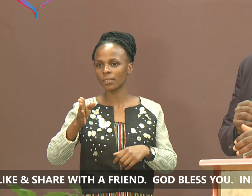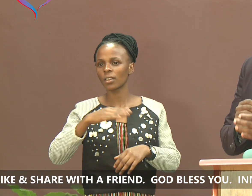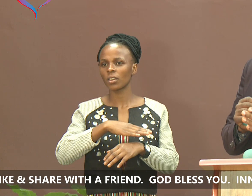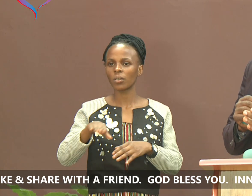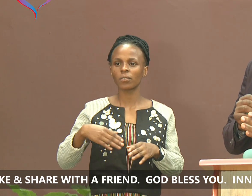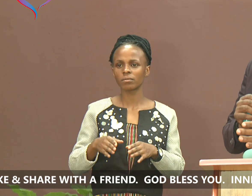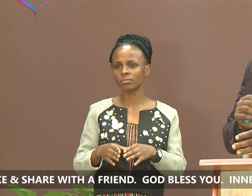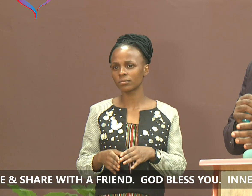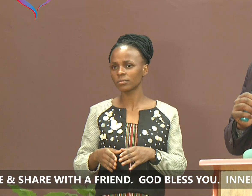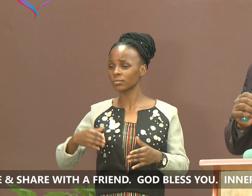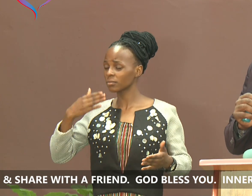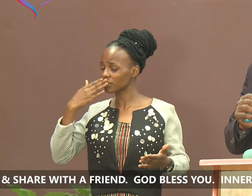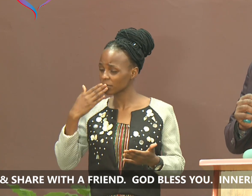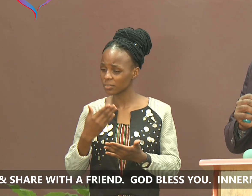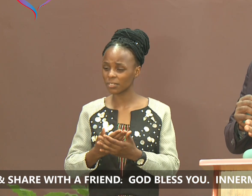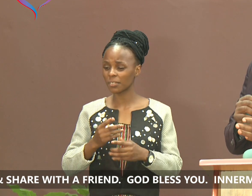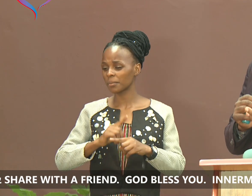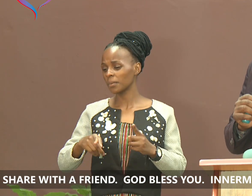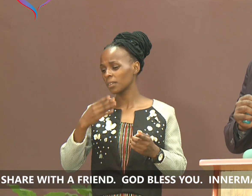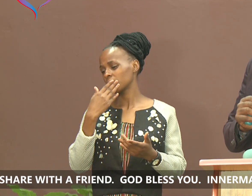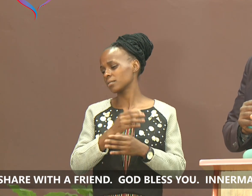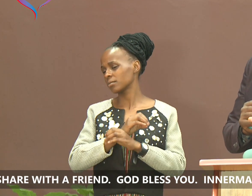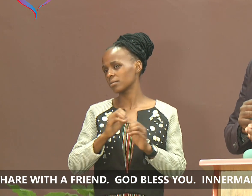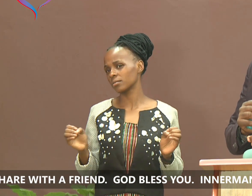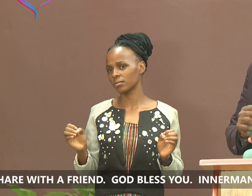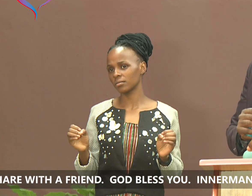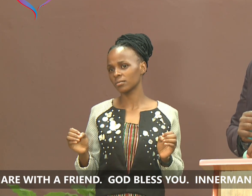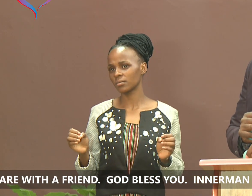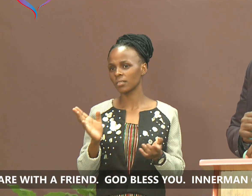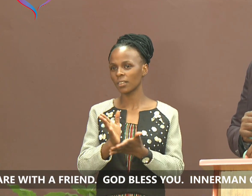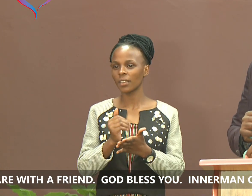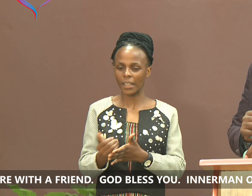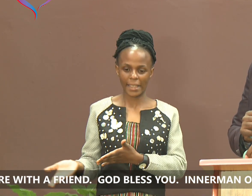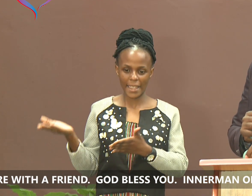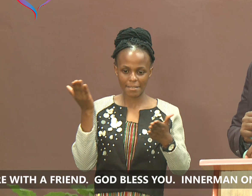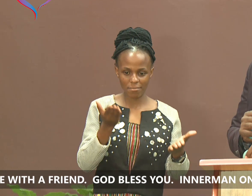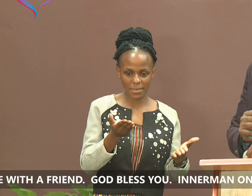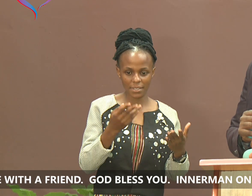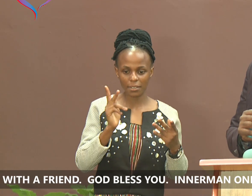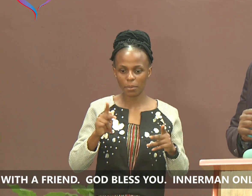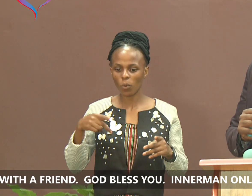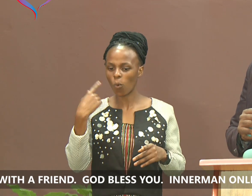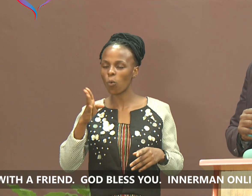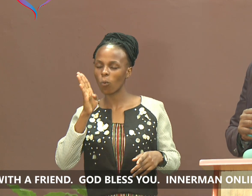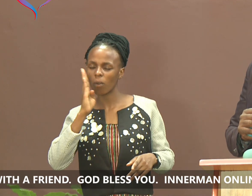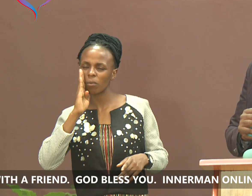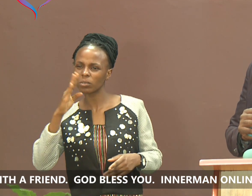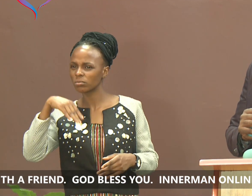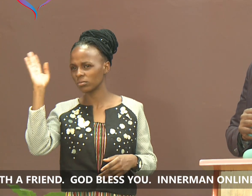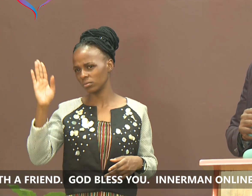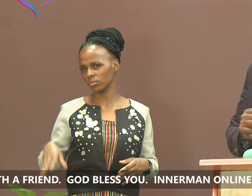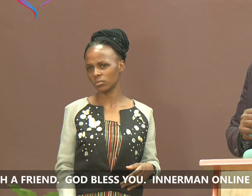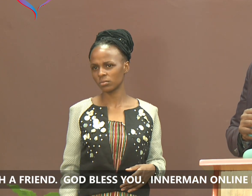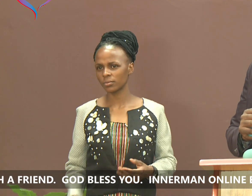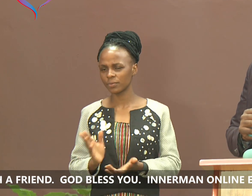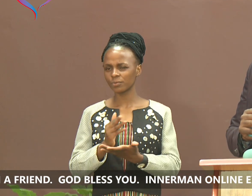mbintu bya mune nunji nyesi nunji nyo zile tabantu abali lose. If someone has grown up in such a family and